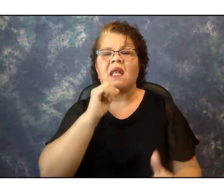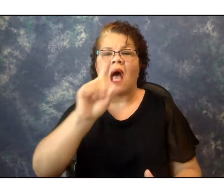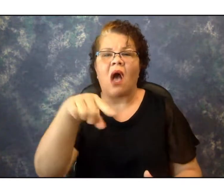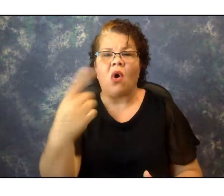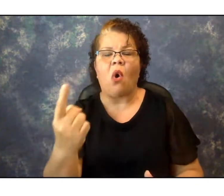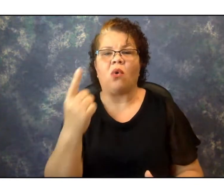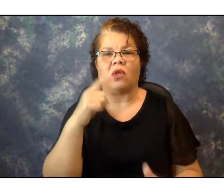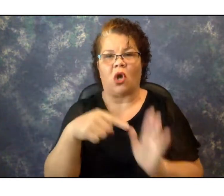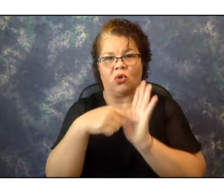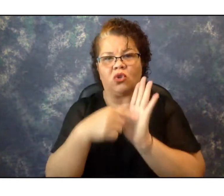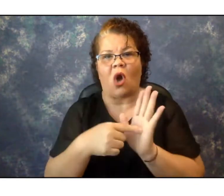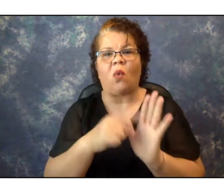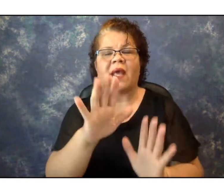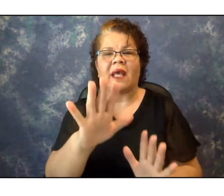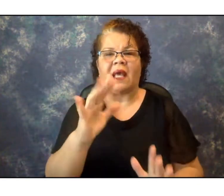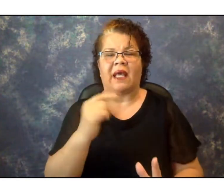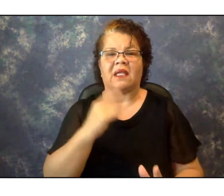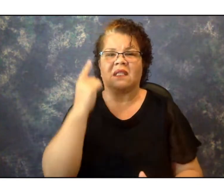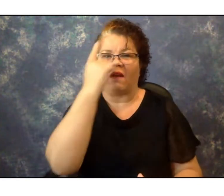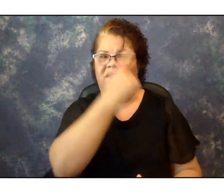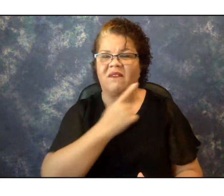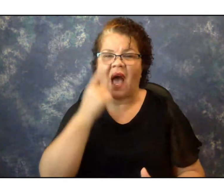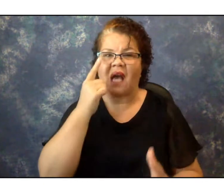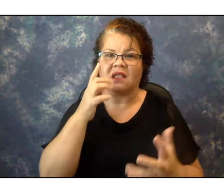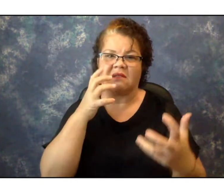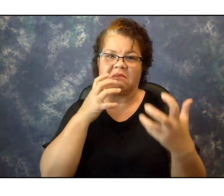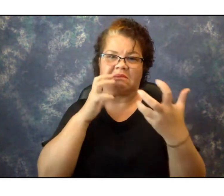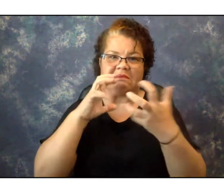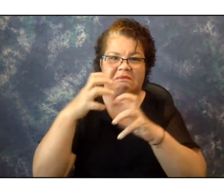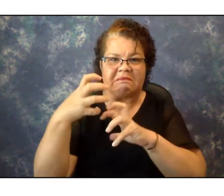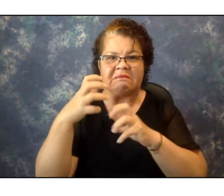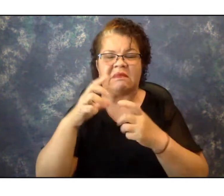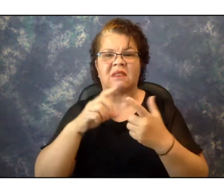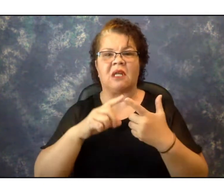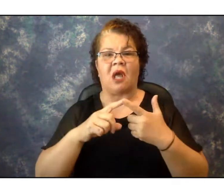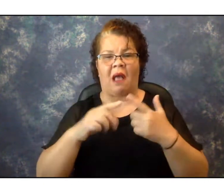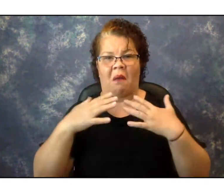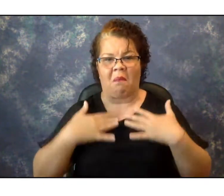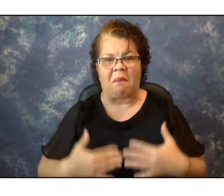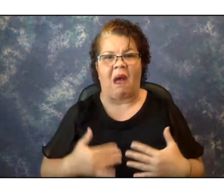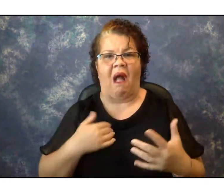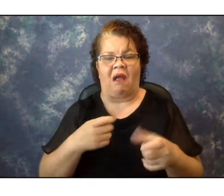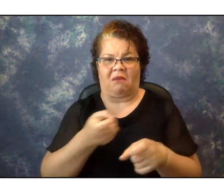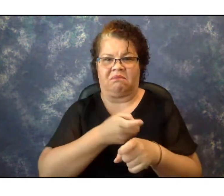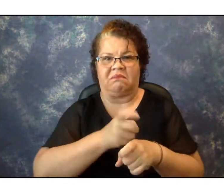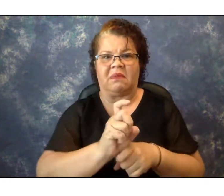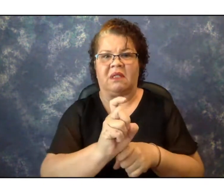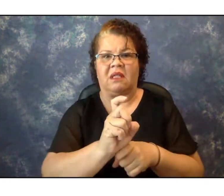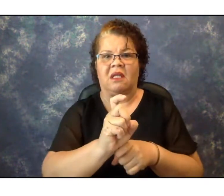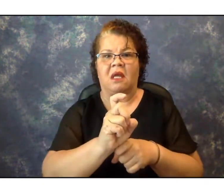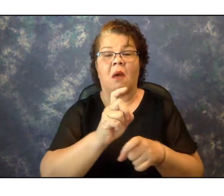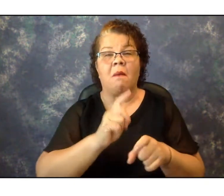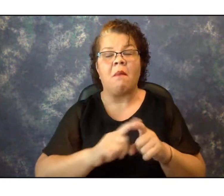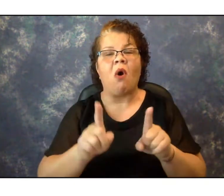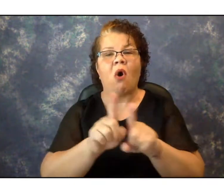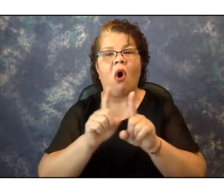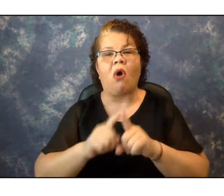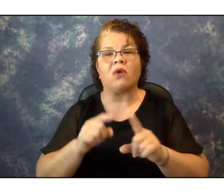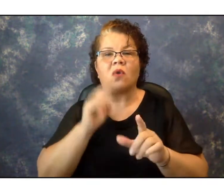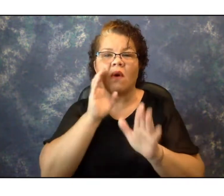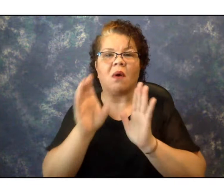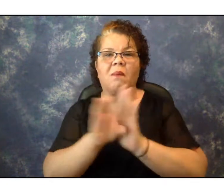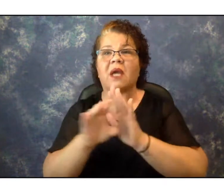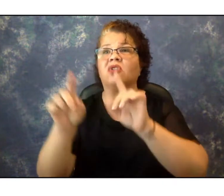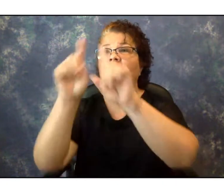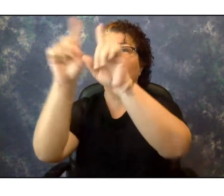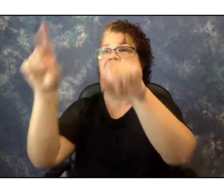but also showing this is the before and after. This is what he used to look like. This is the smiling young man,